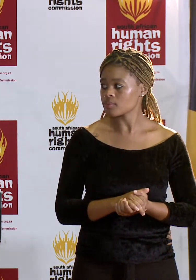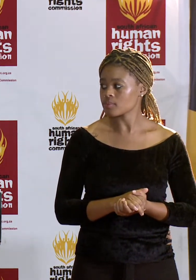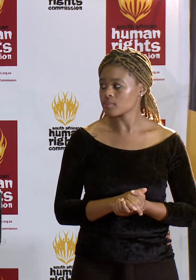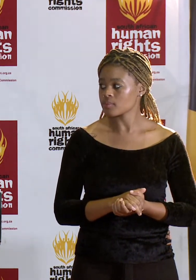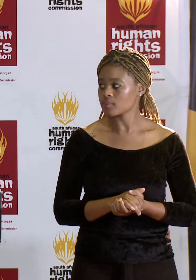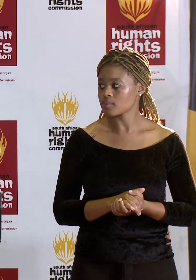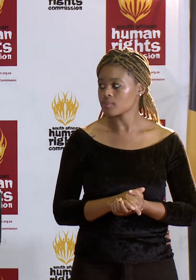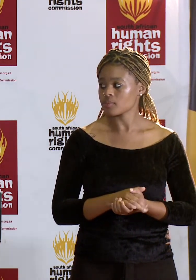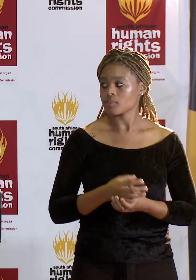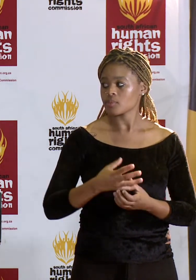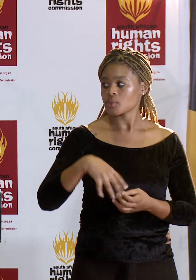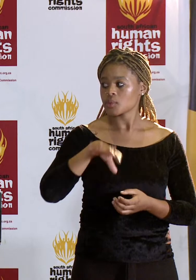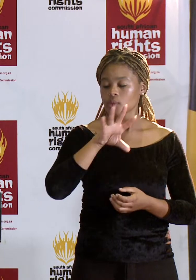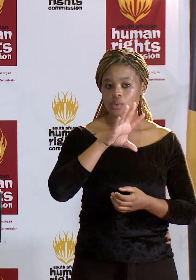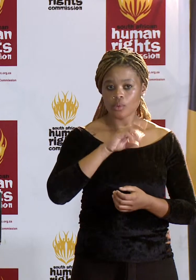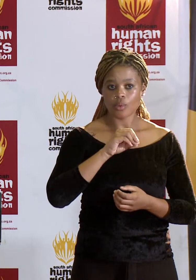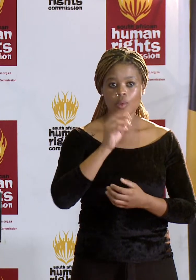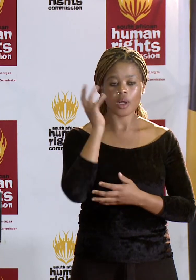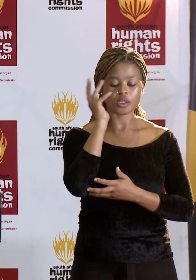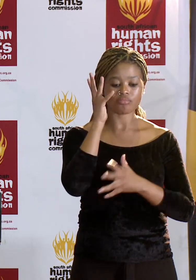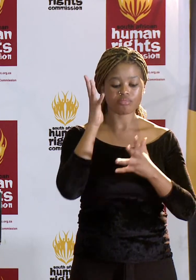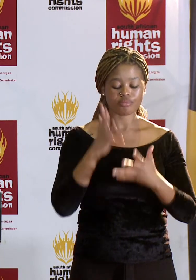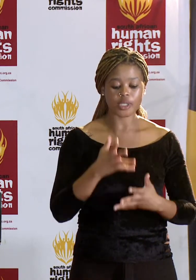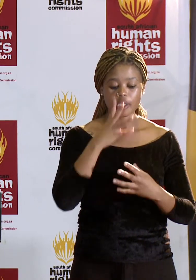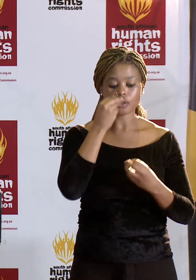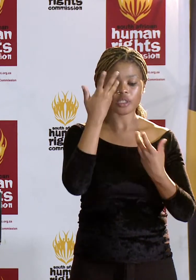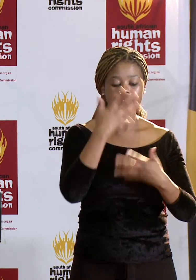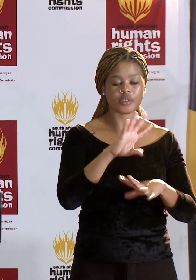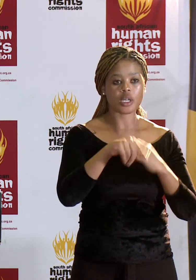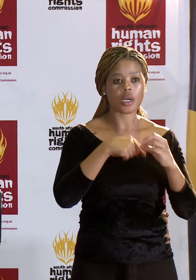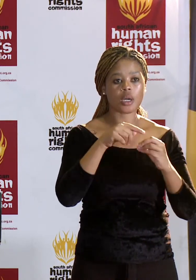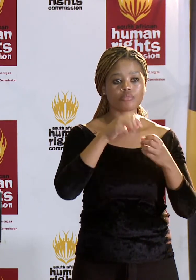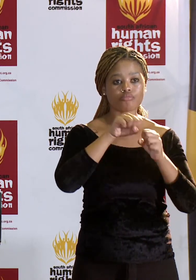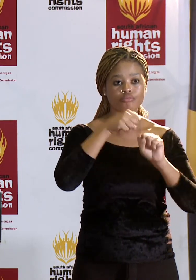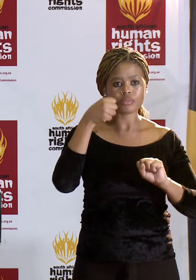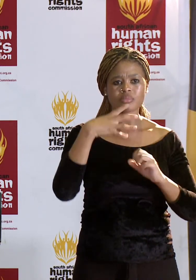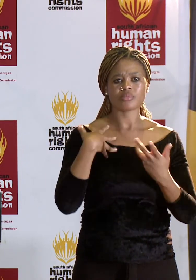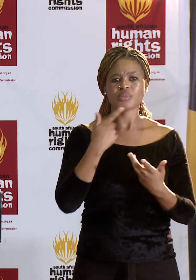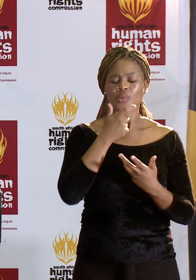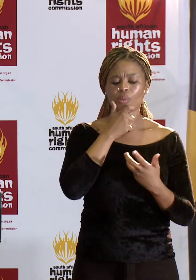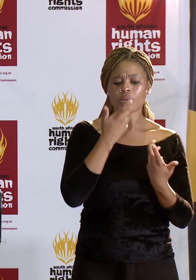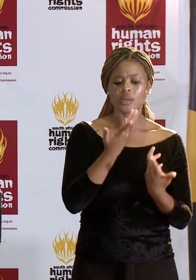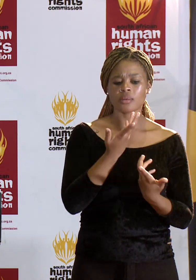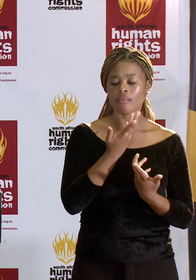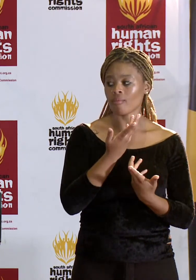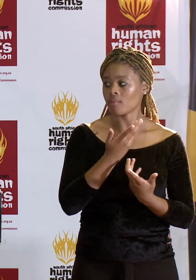All speakers have talked about the charter, and I'm imagining everyone is wondering, but